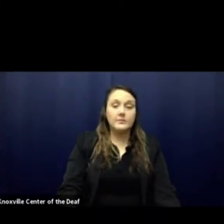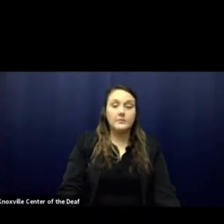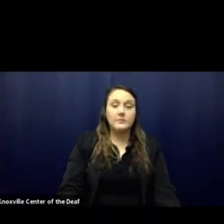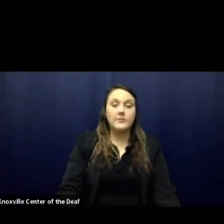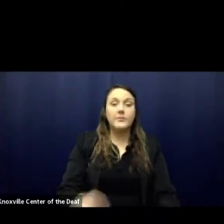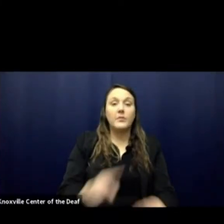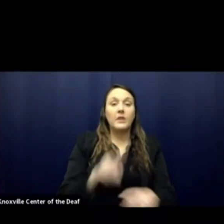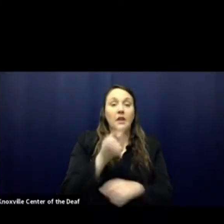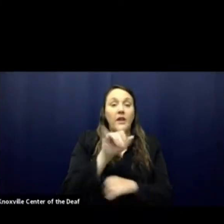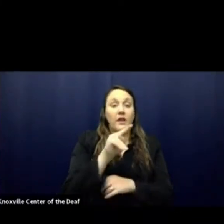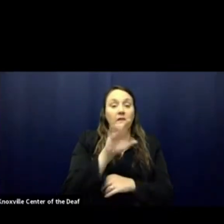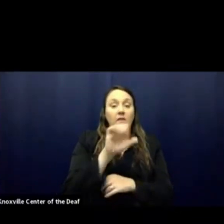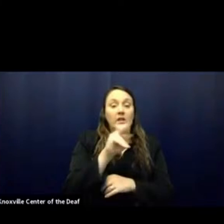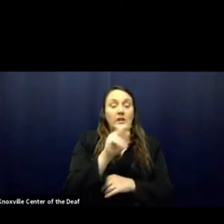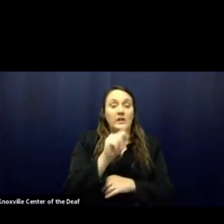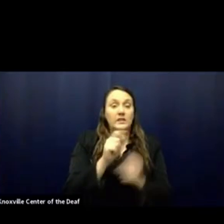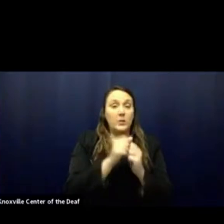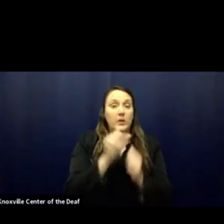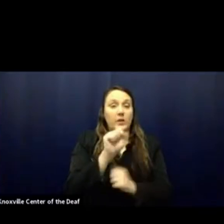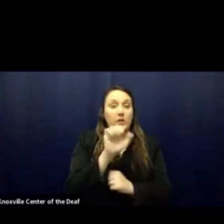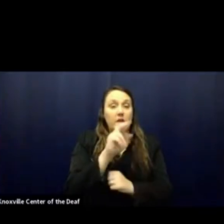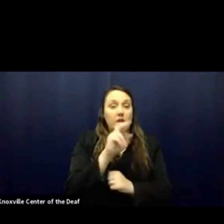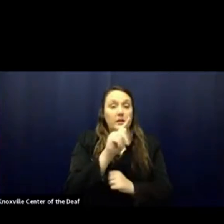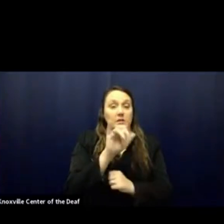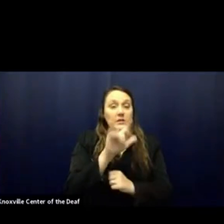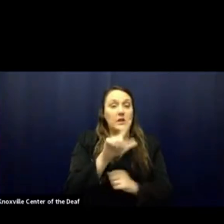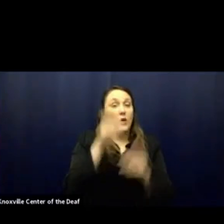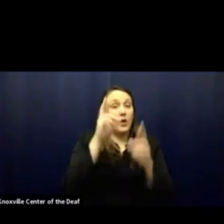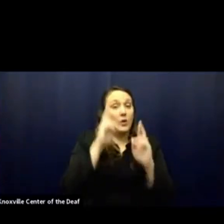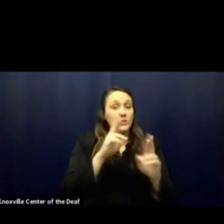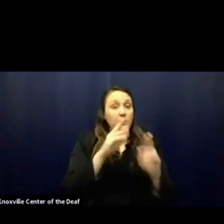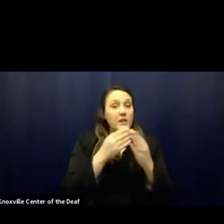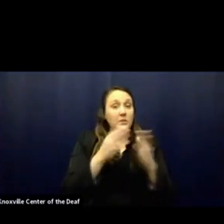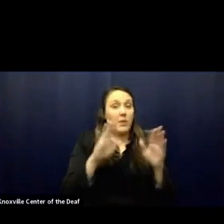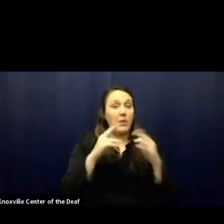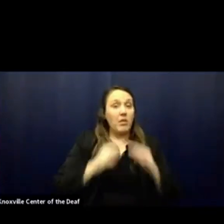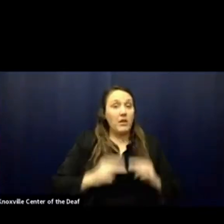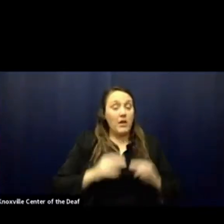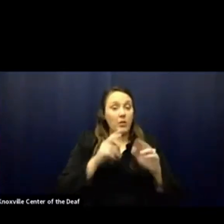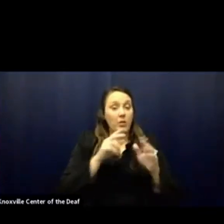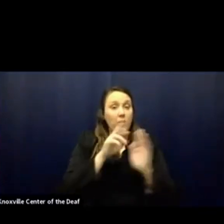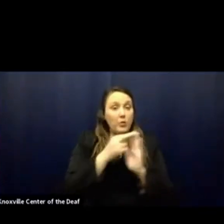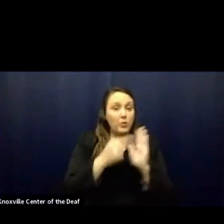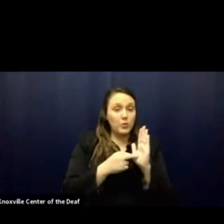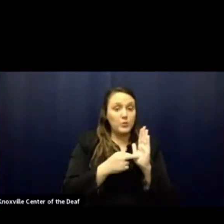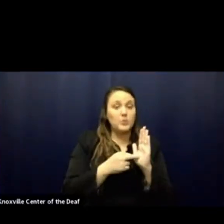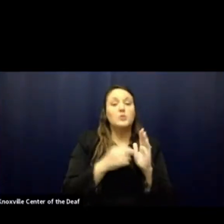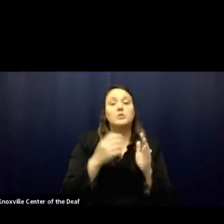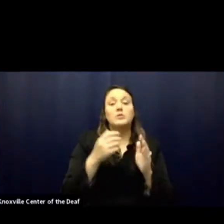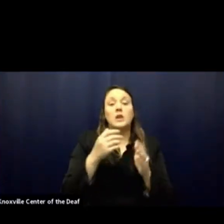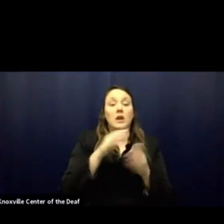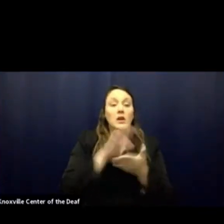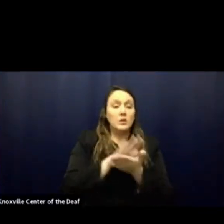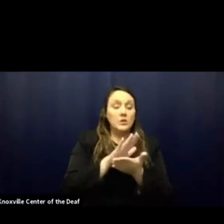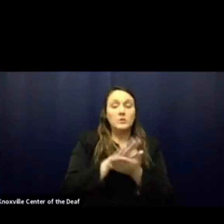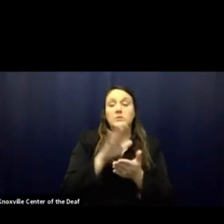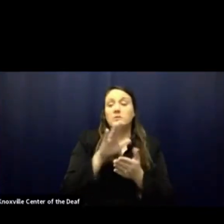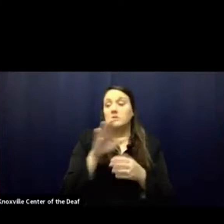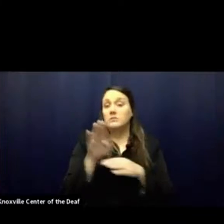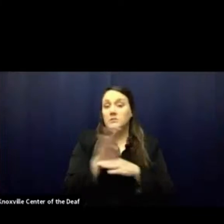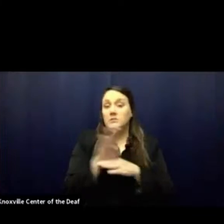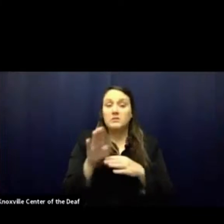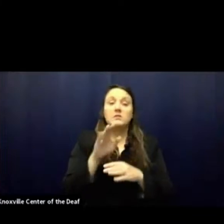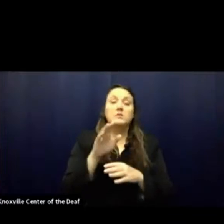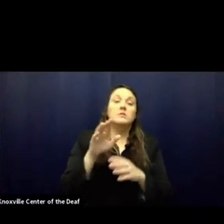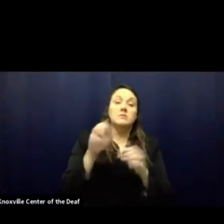From Vincent with the Sentinel, with respect to those public health measures, the local school districts, counties, and municipalities are not all doing